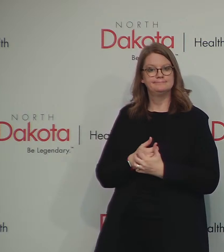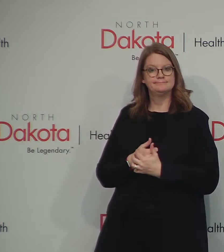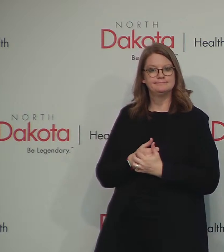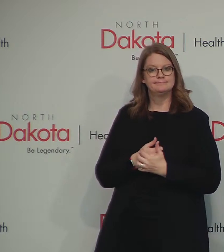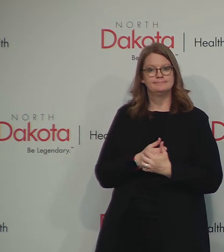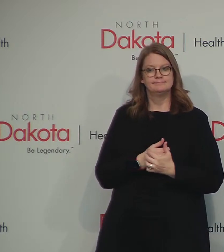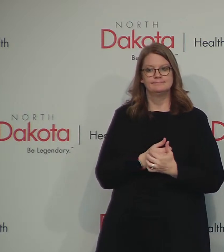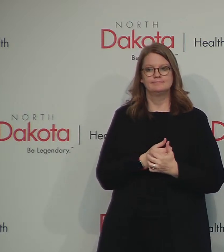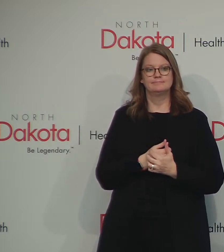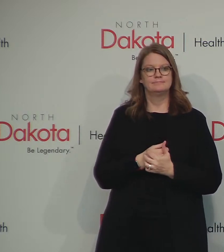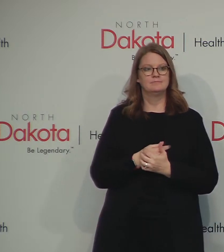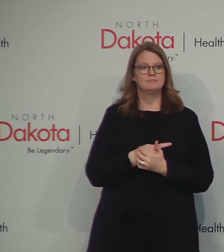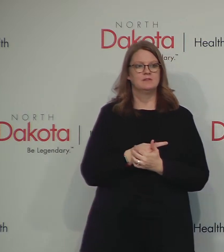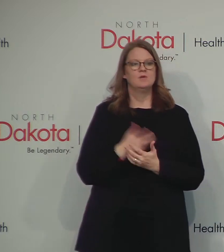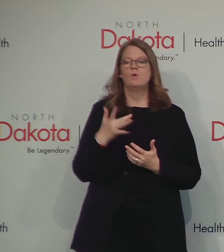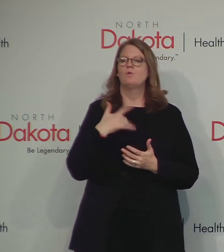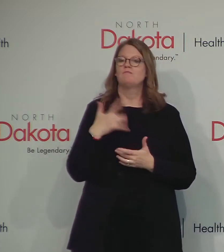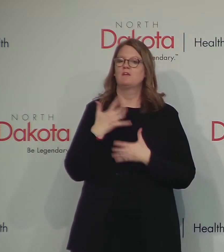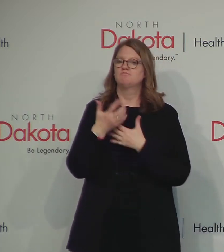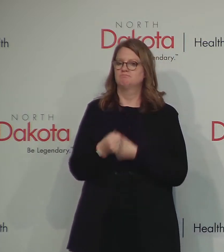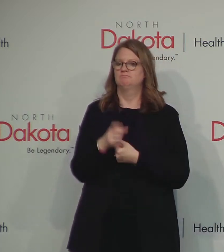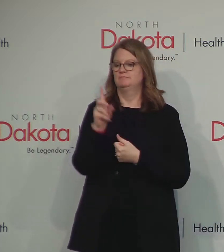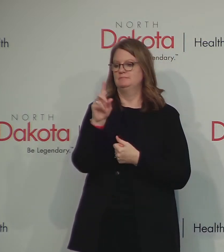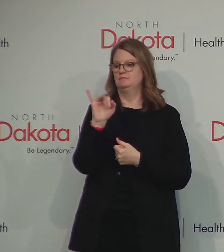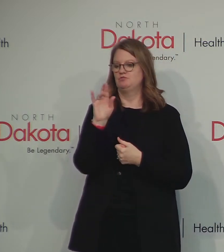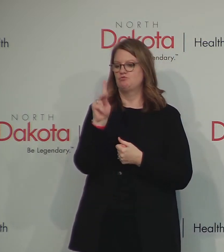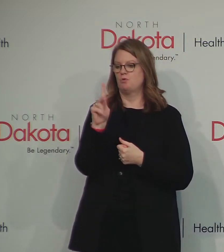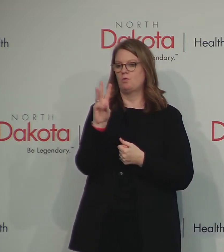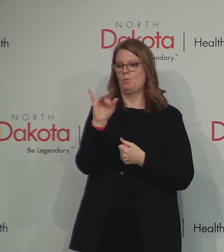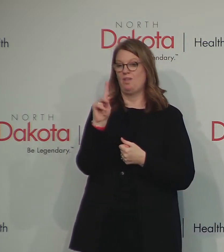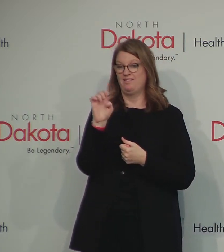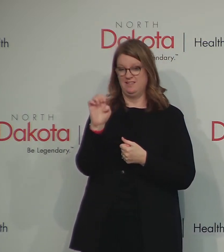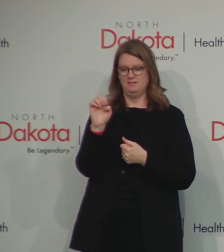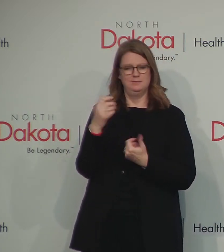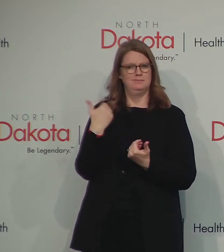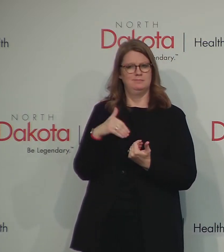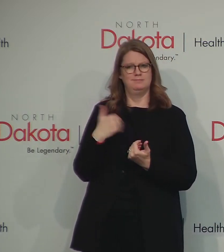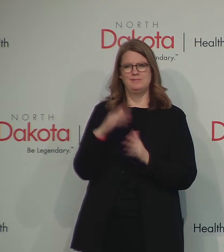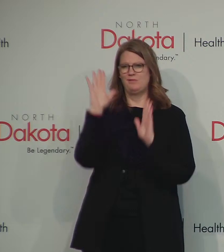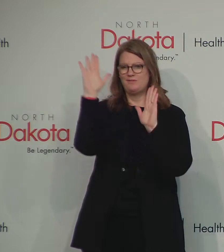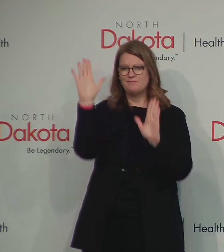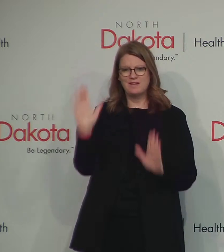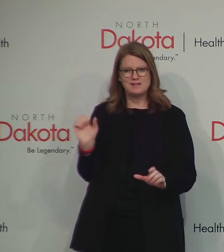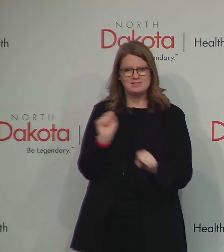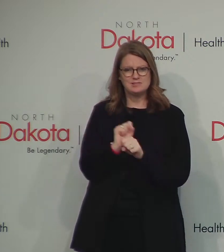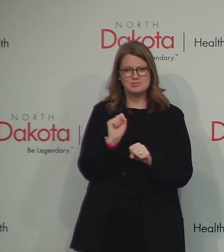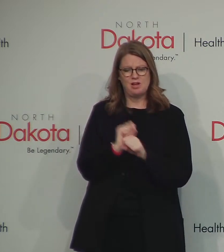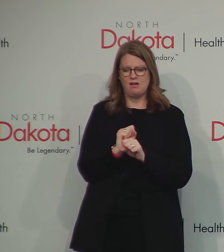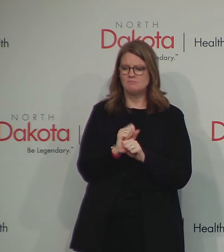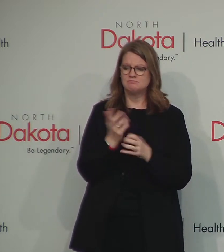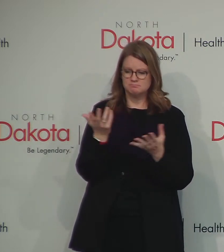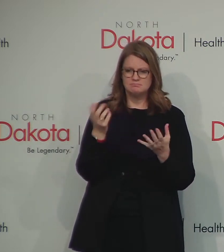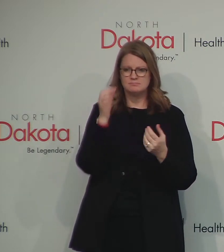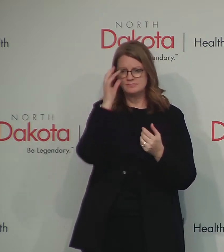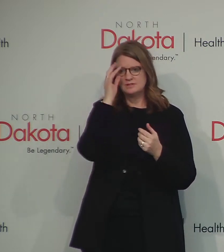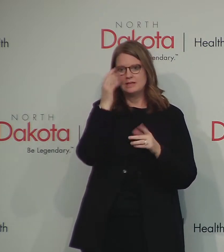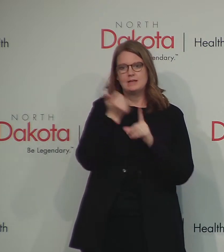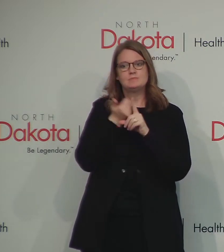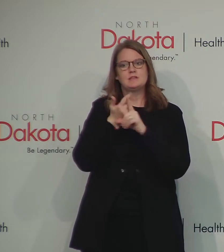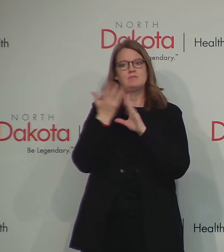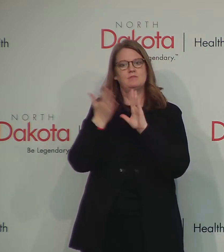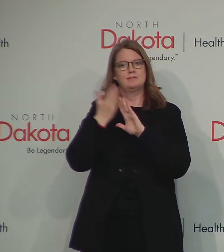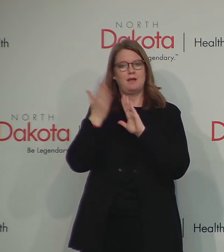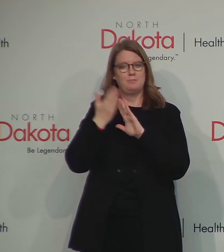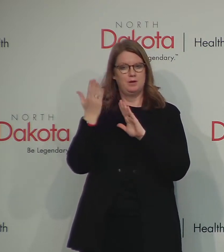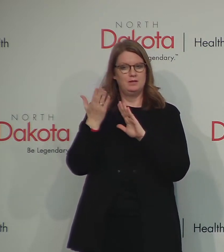But we've got great confidence in Dirk Wilkie. He's been doing a fantastic job as the interim and was the operating officer of the